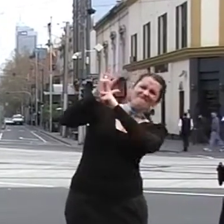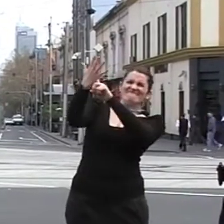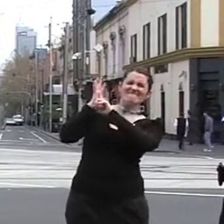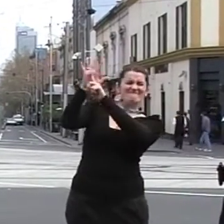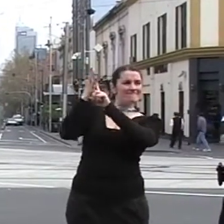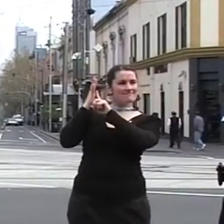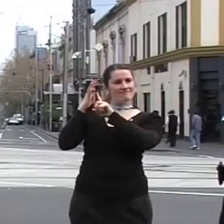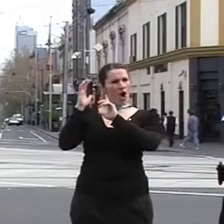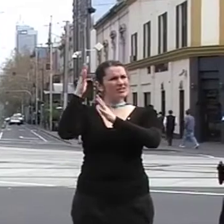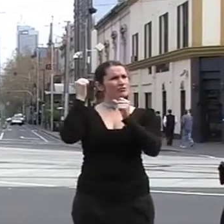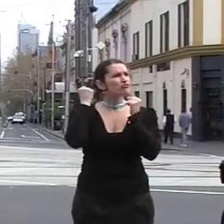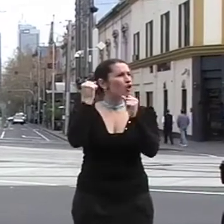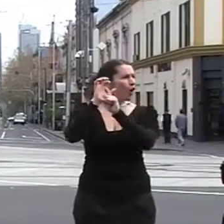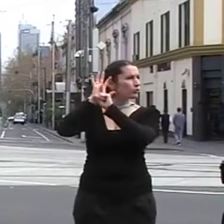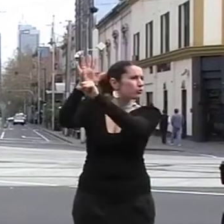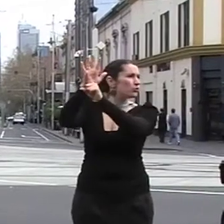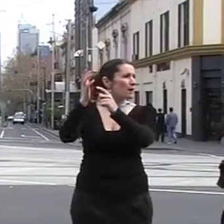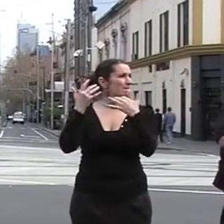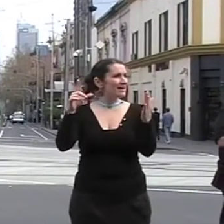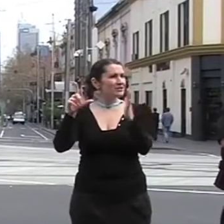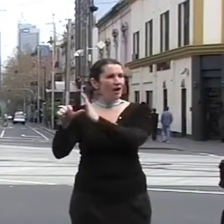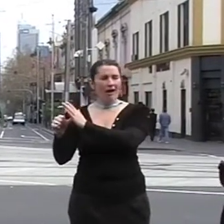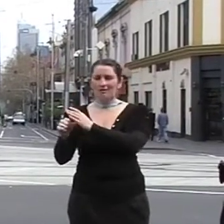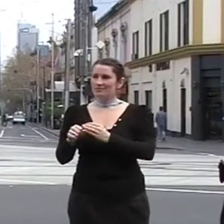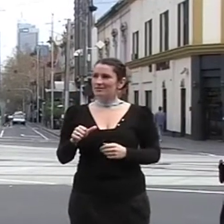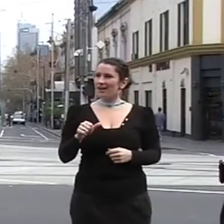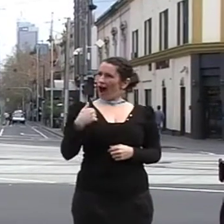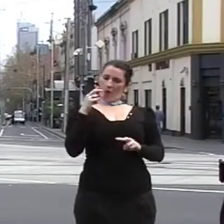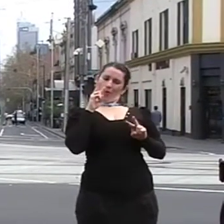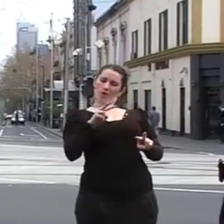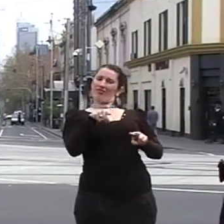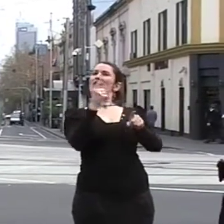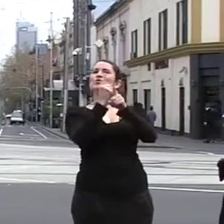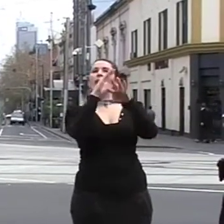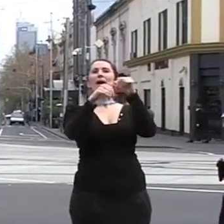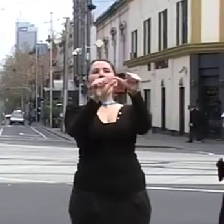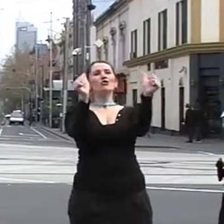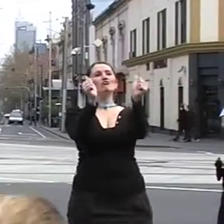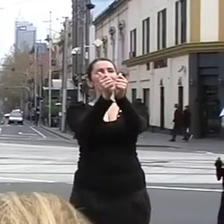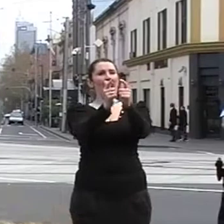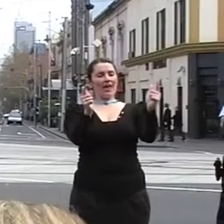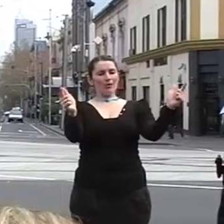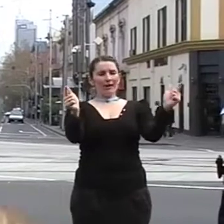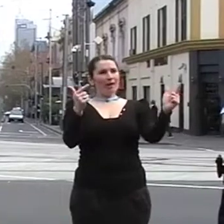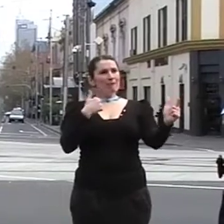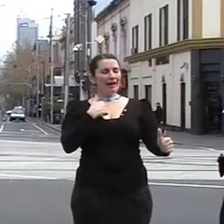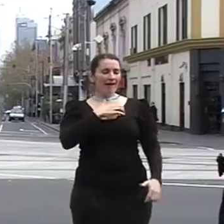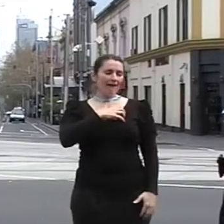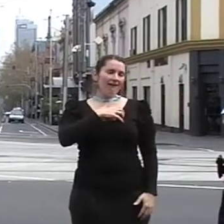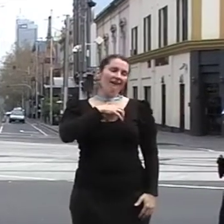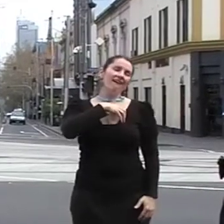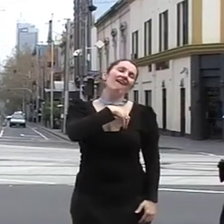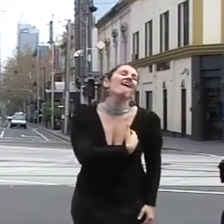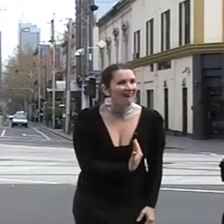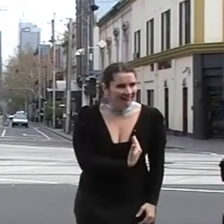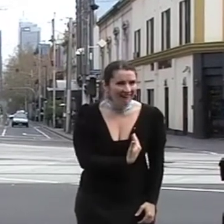the disagreement verb moment, I fell in love with a form of communication. Probably not going to keep me